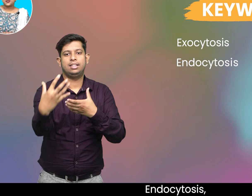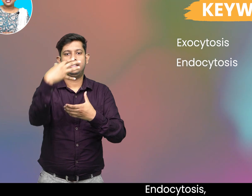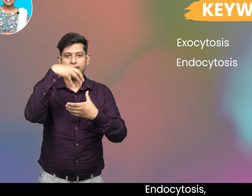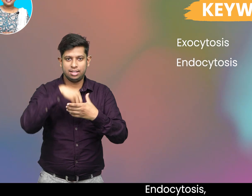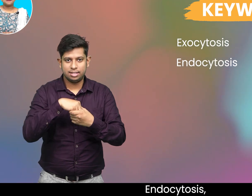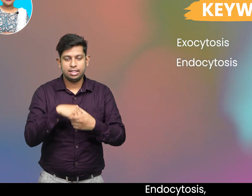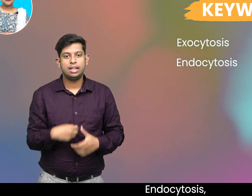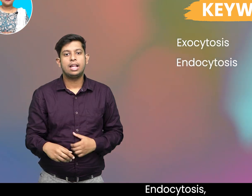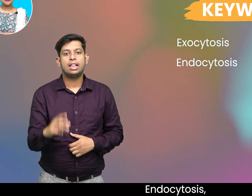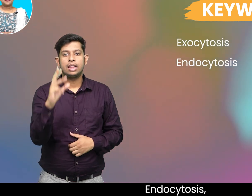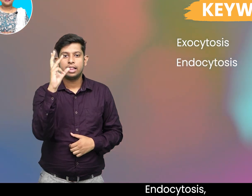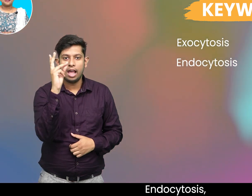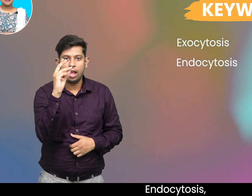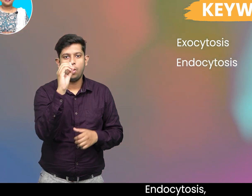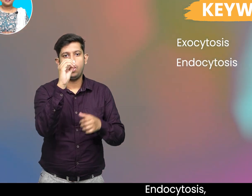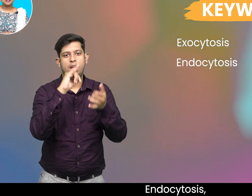endocytosis,